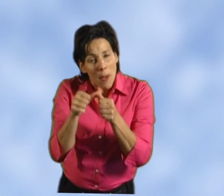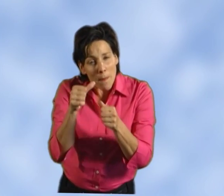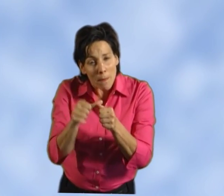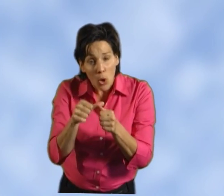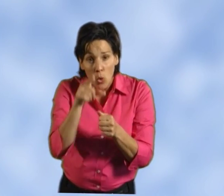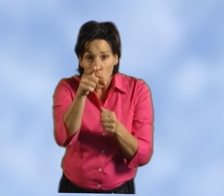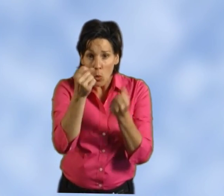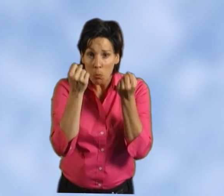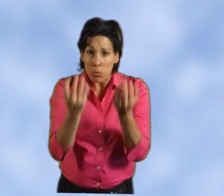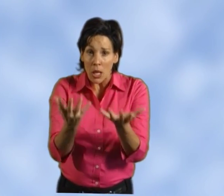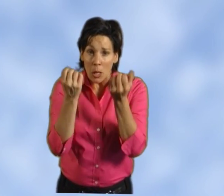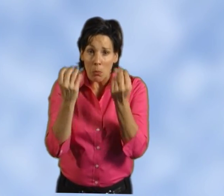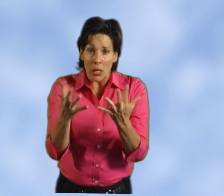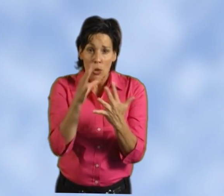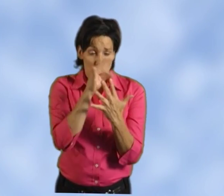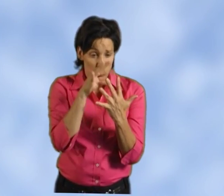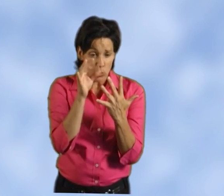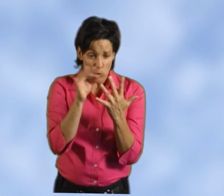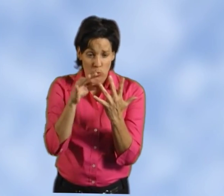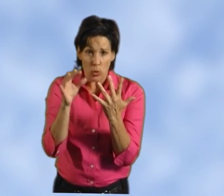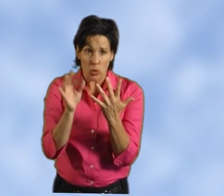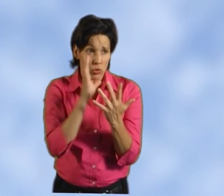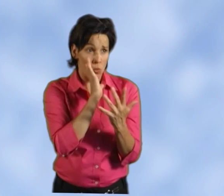Remember, you will be given choices